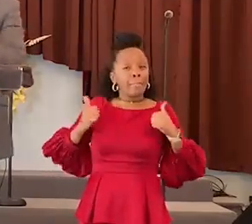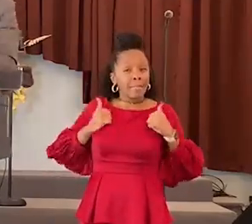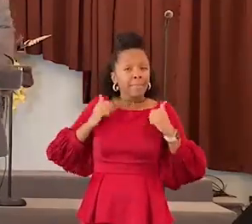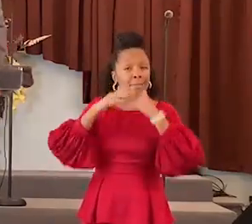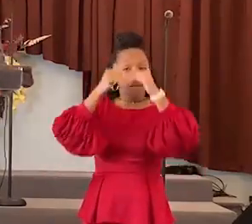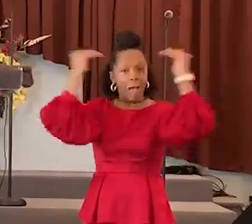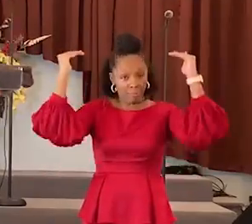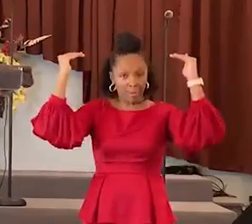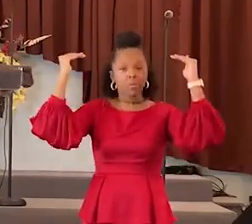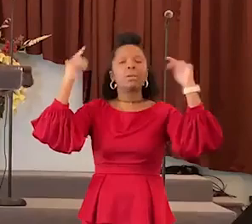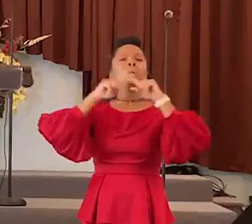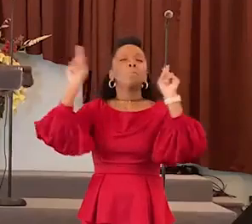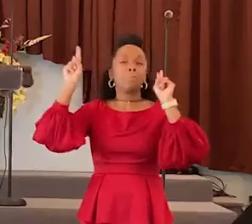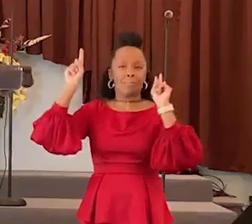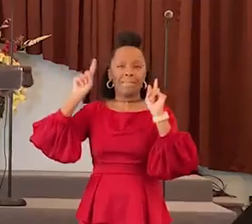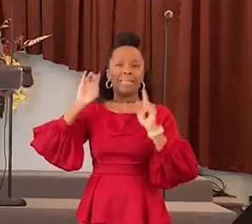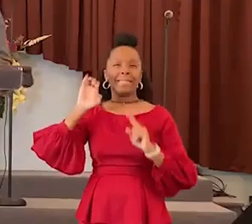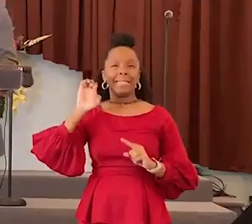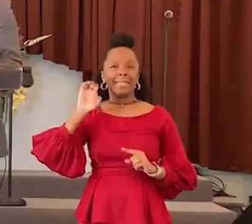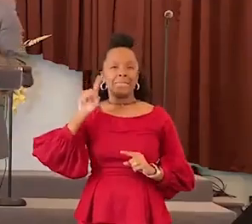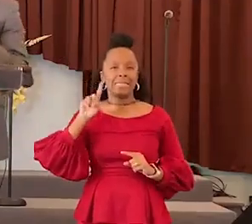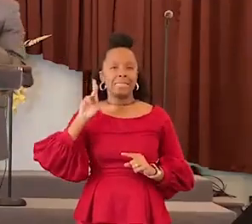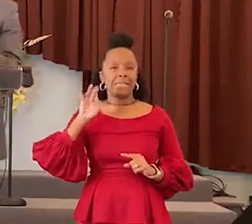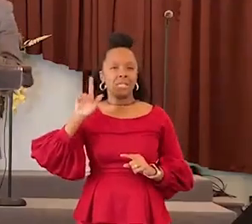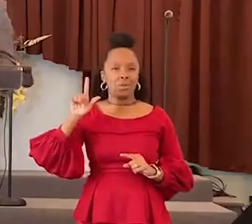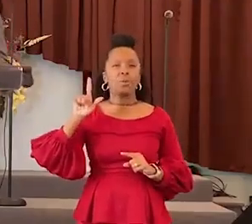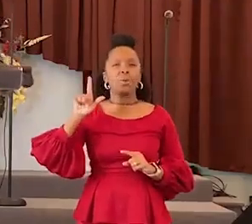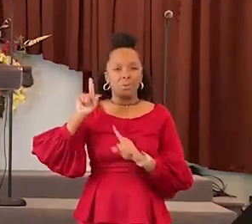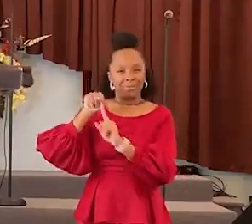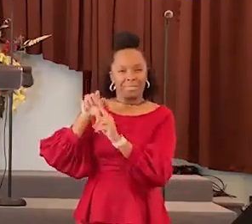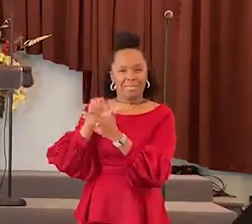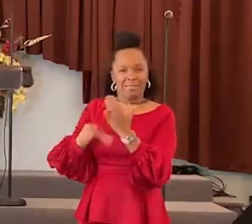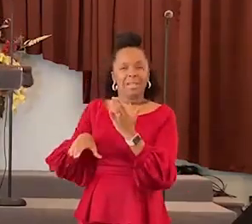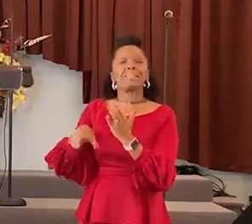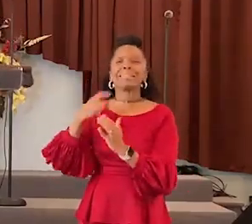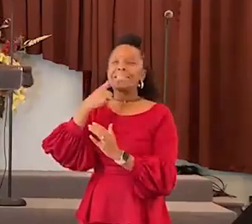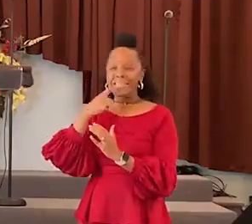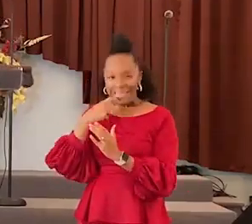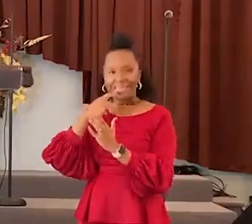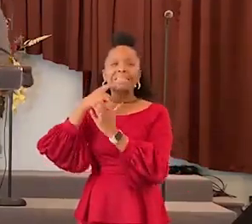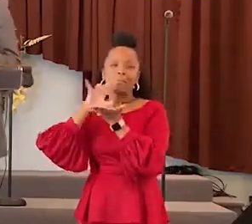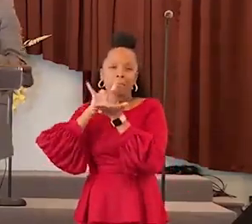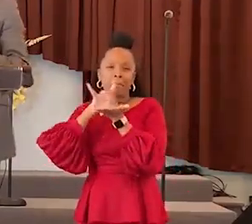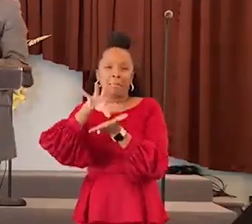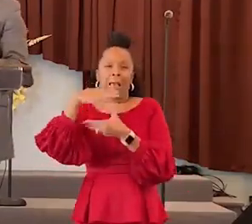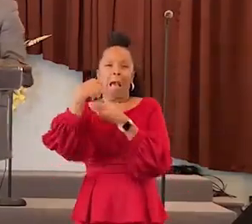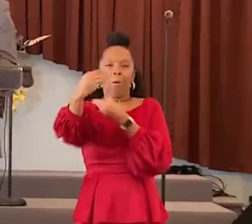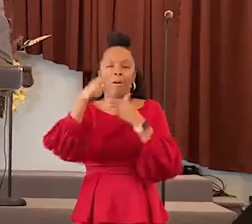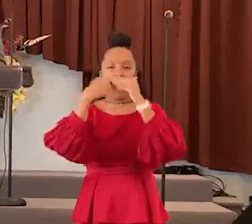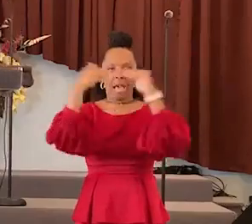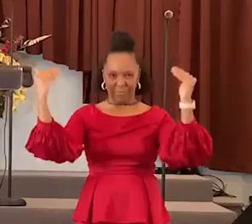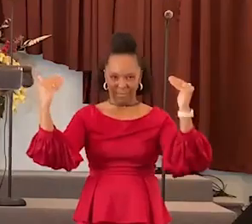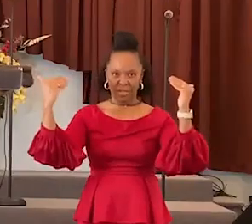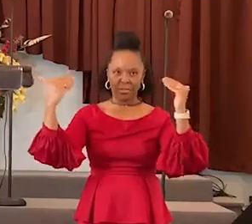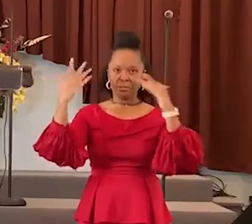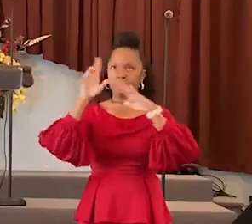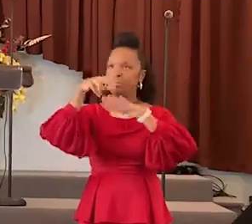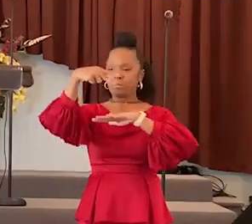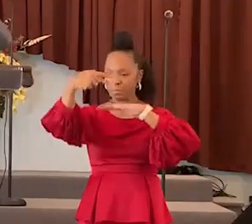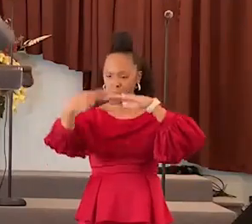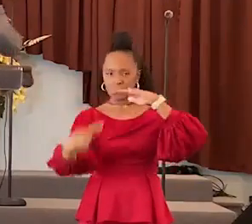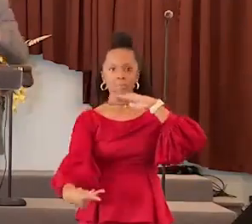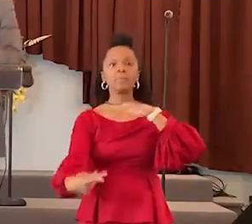and destroyed the earth. The text said that darkness was upon the face of the deep in Genesis chapter 1. While